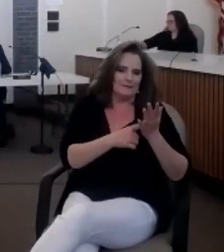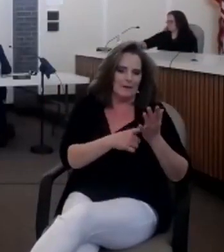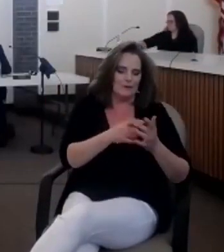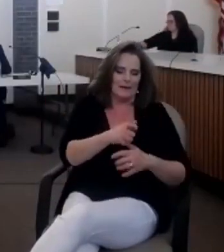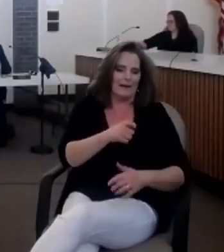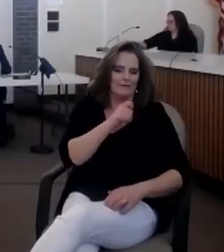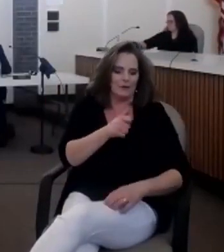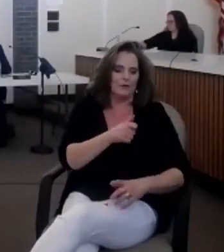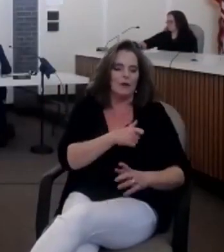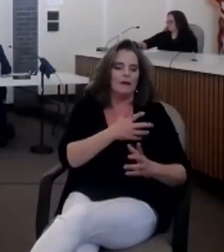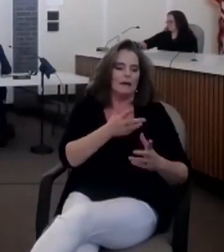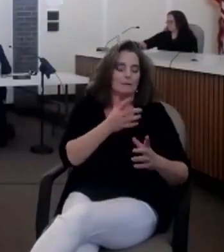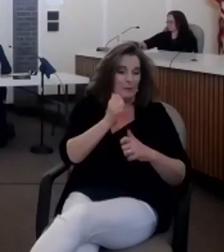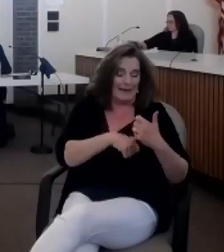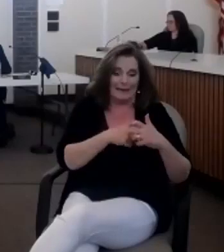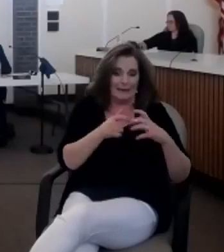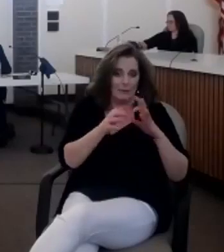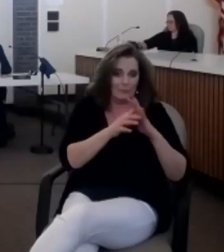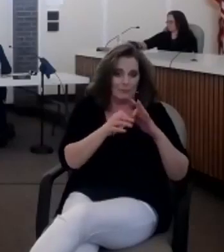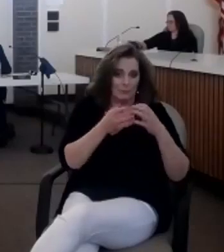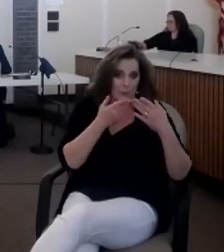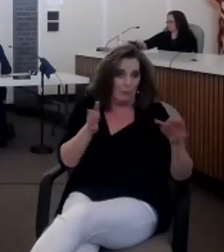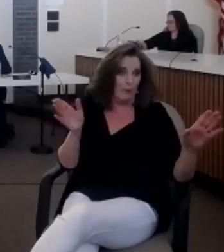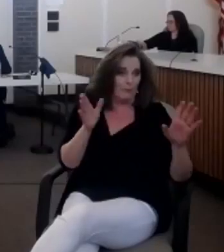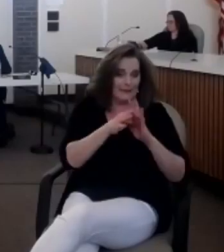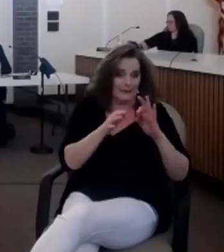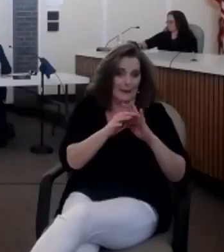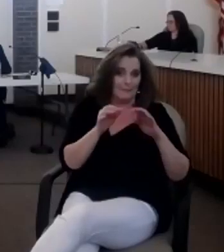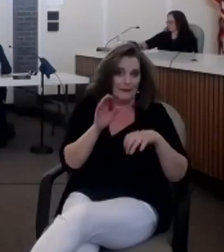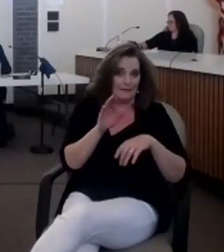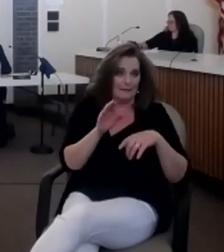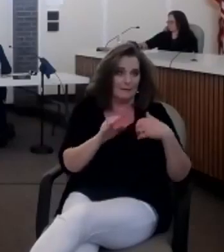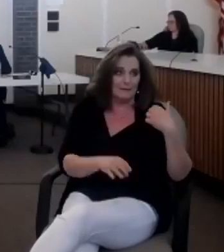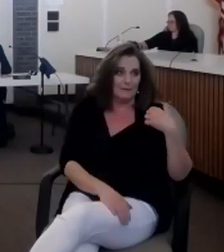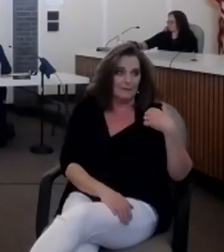just to be sure, has there been any public comment, Becky?